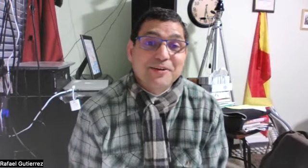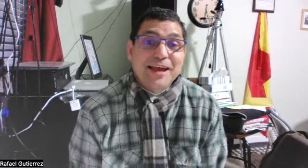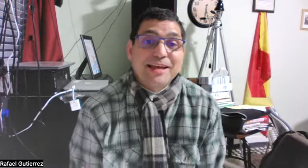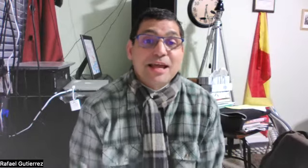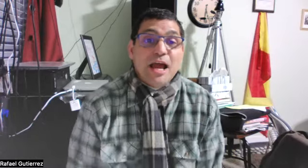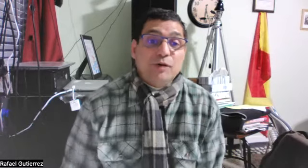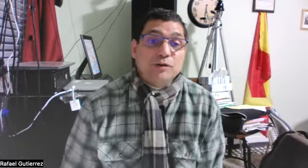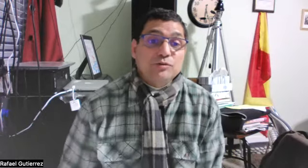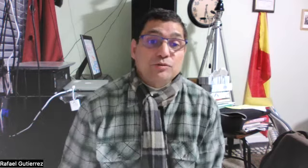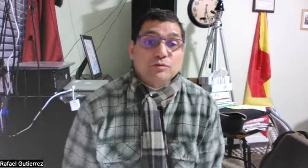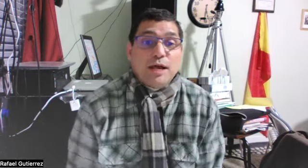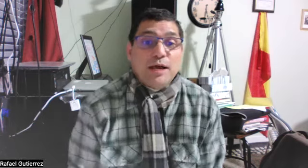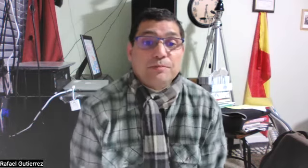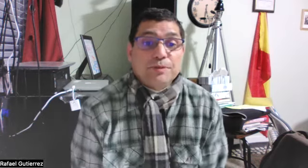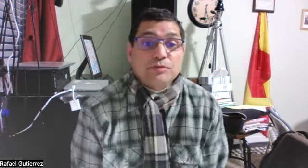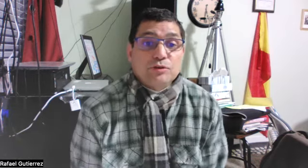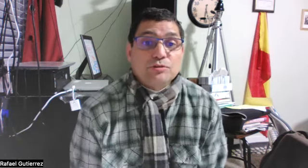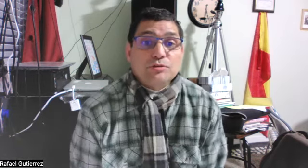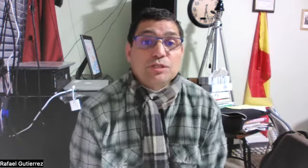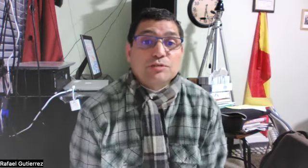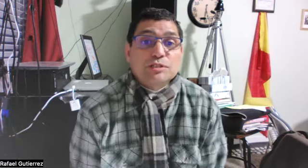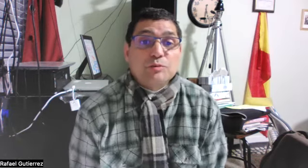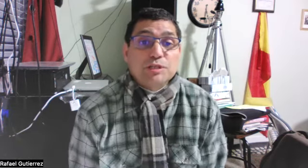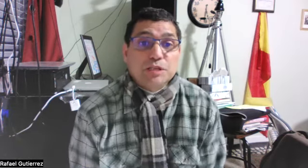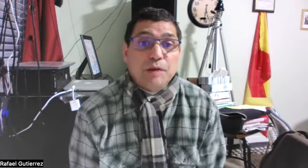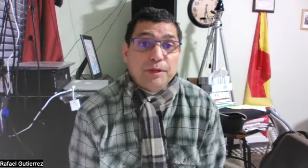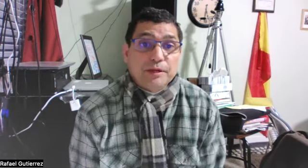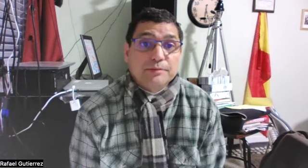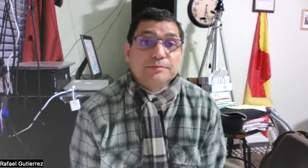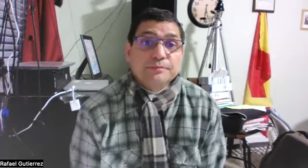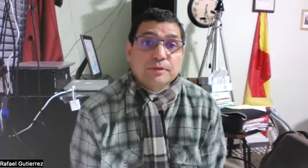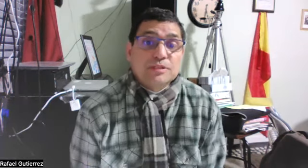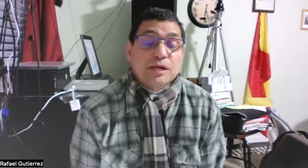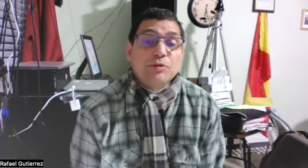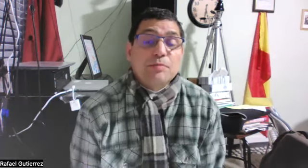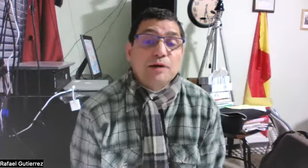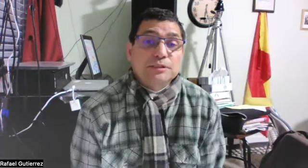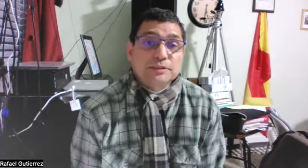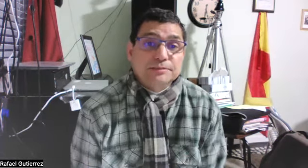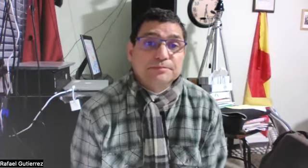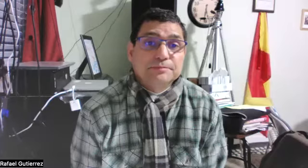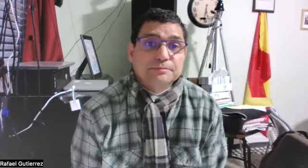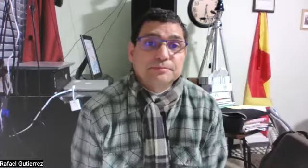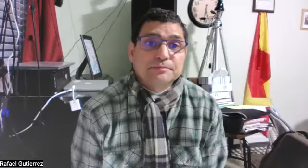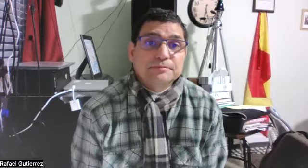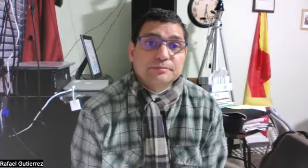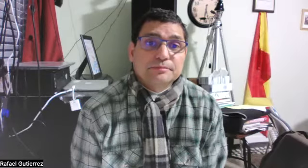Okay, well, you need to start with the topic. Start with mountain. So it's mountain, okay.